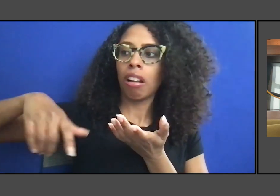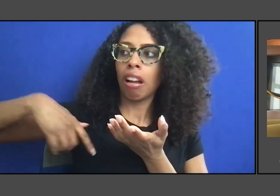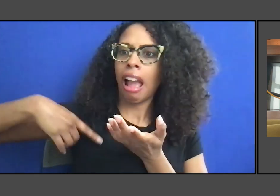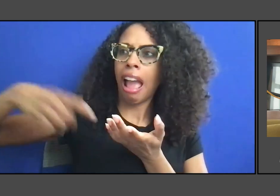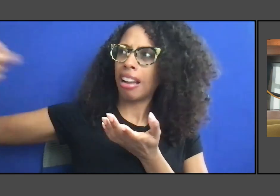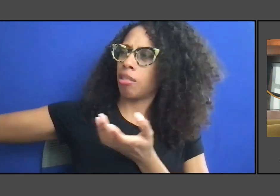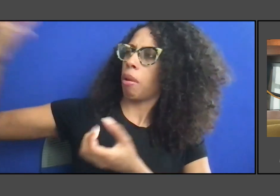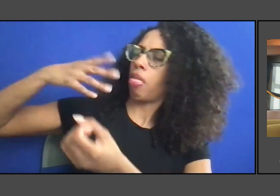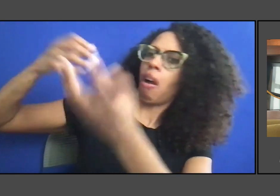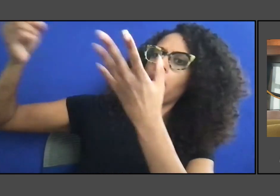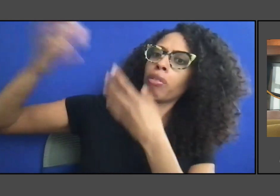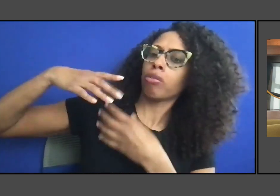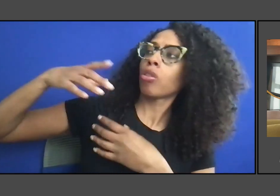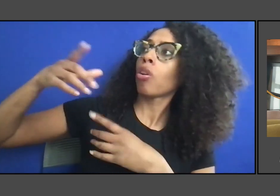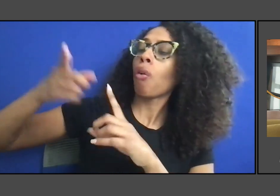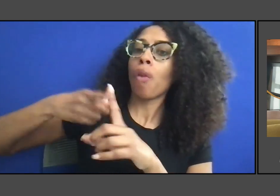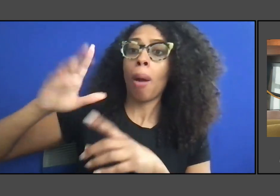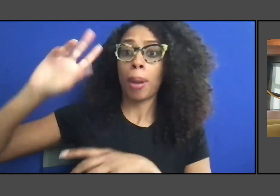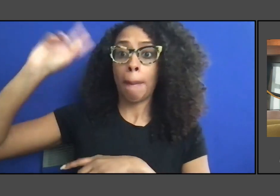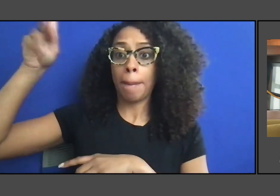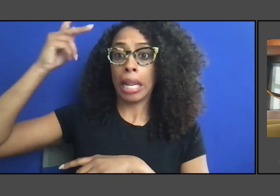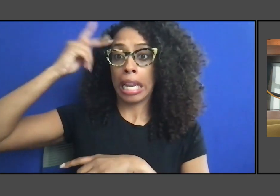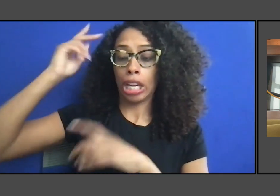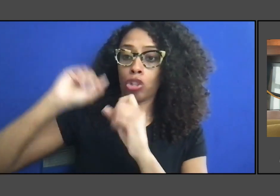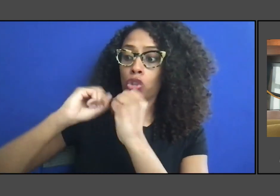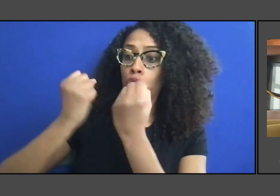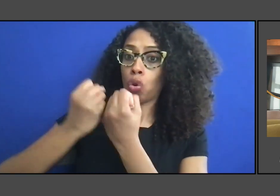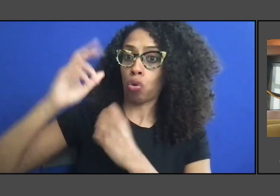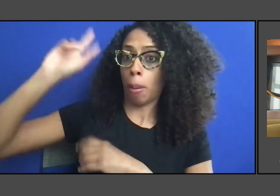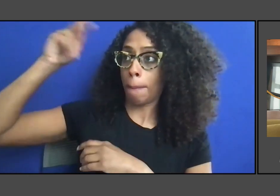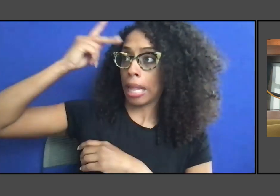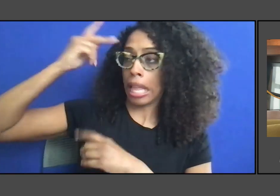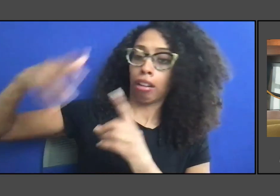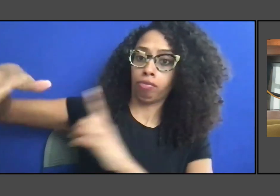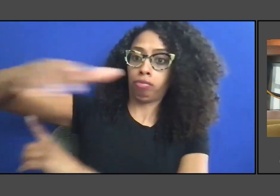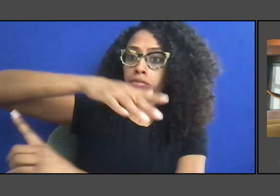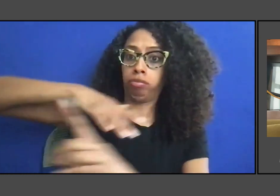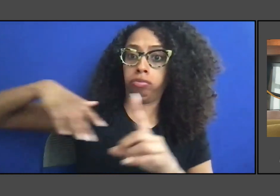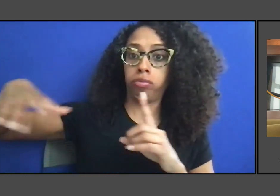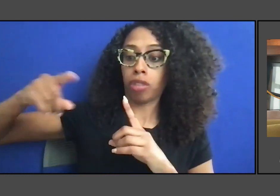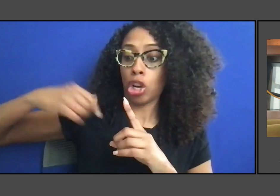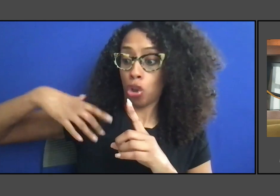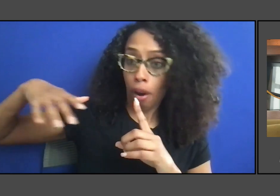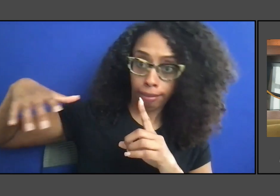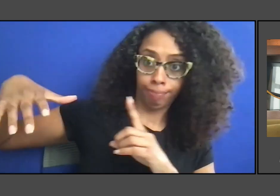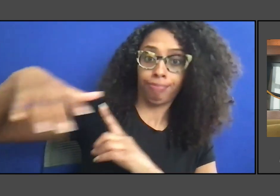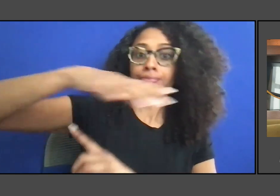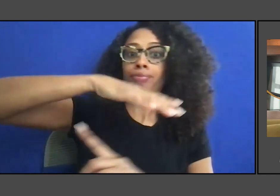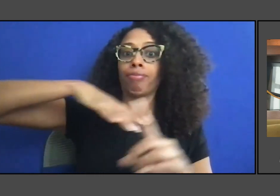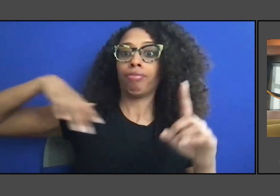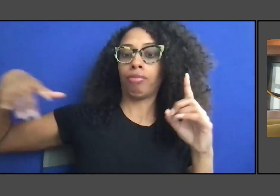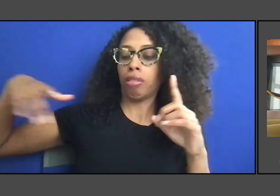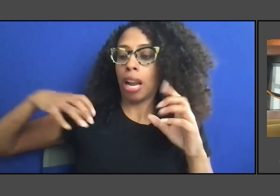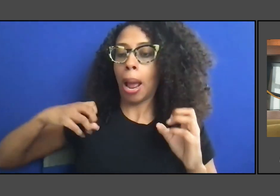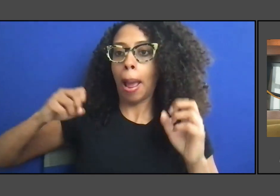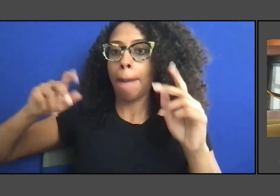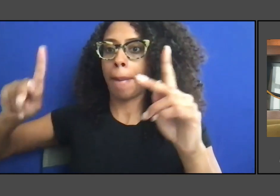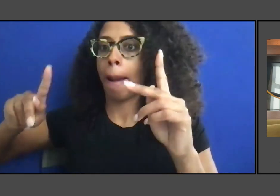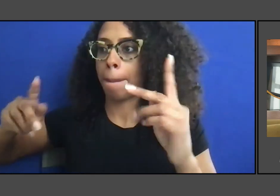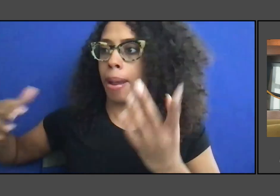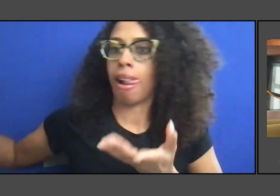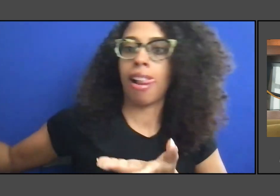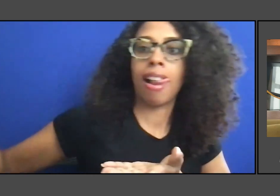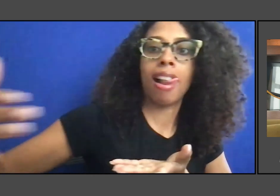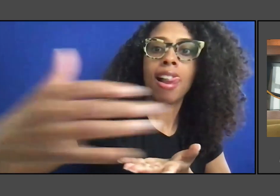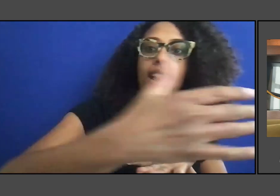your surroundings, your palette of opportunities, and making the most beautiful way, making